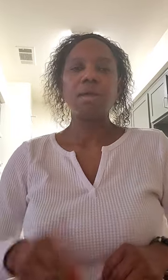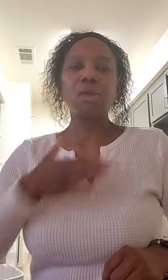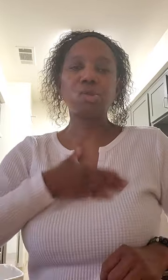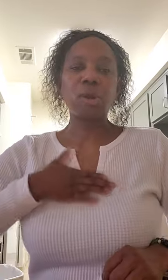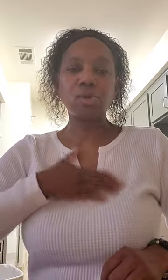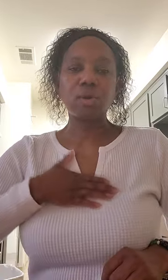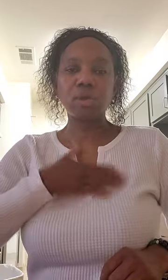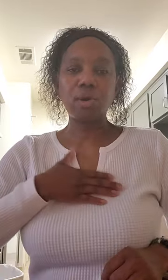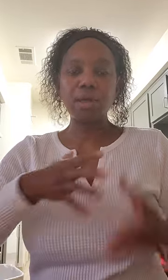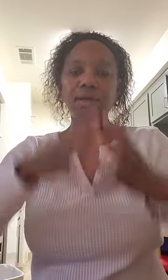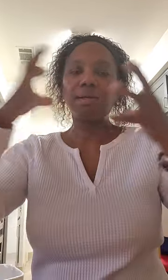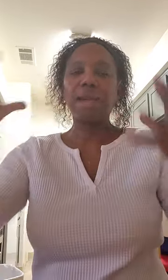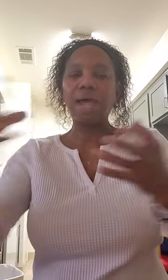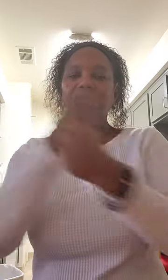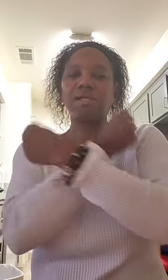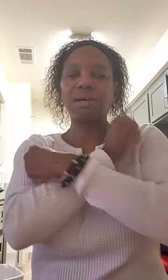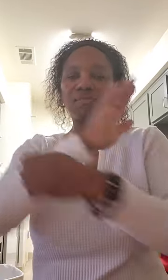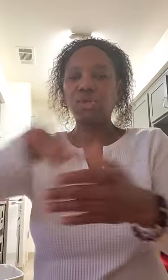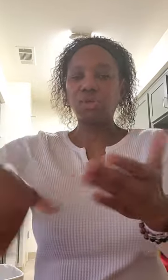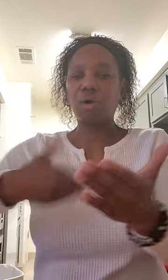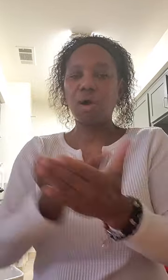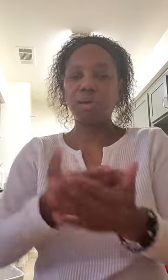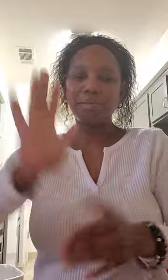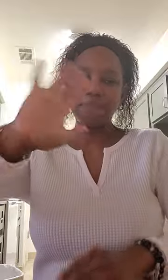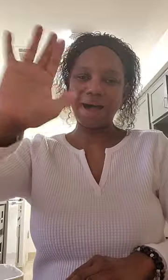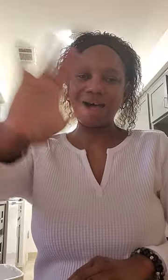enjoy enjoy enjoy enjoy enjoy lots of love to you all bye